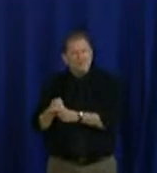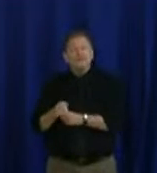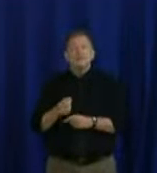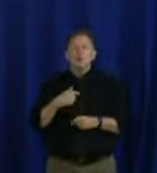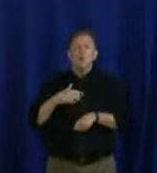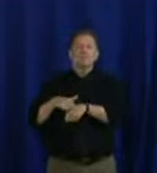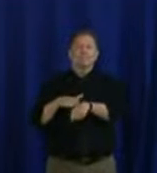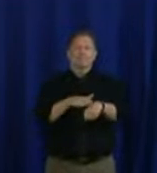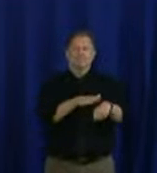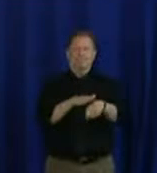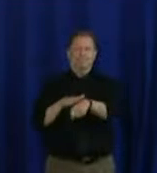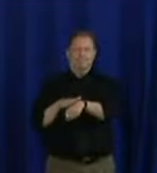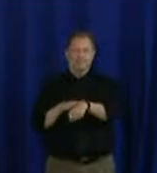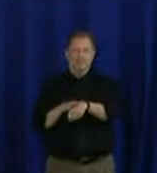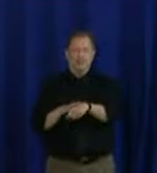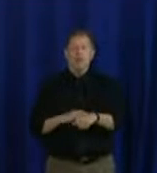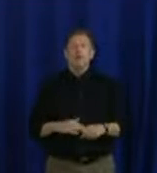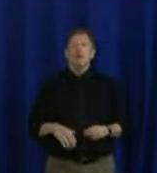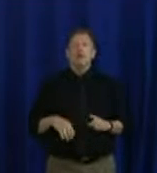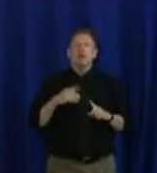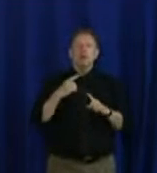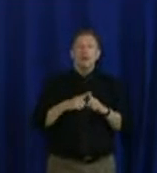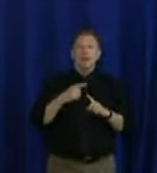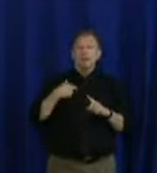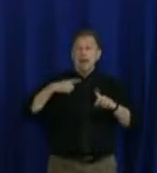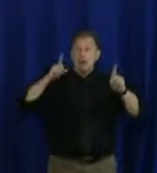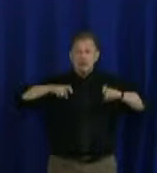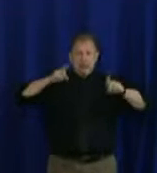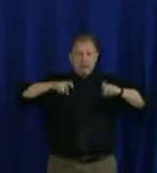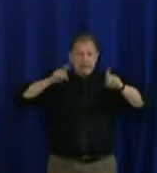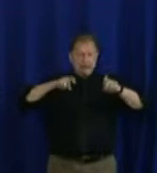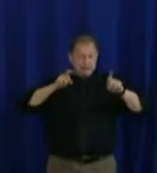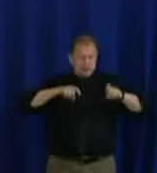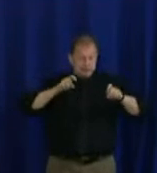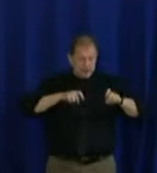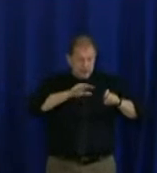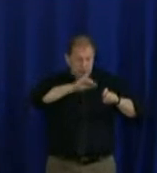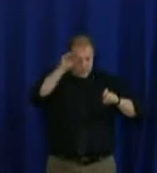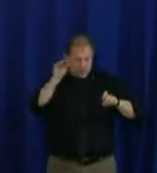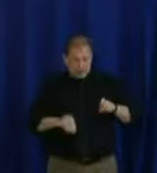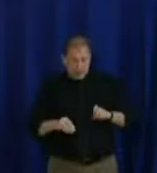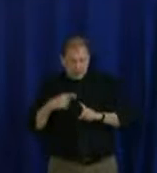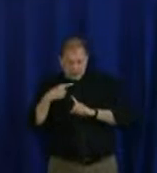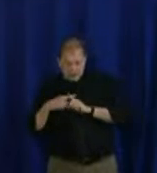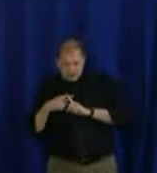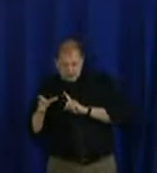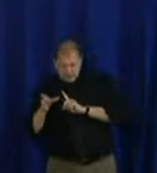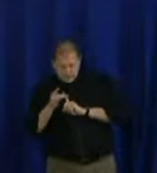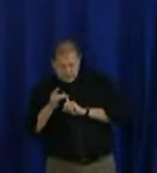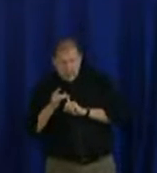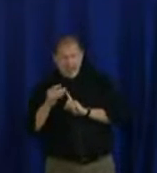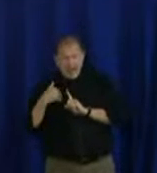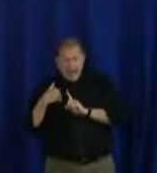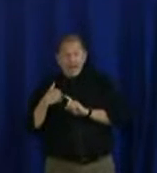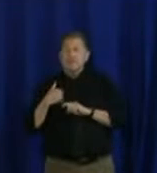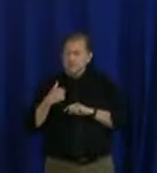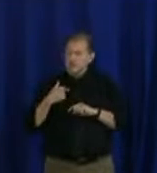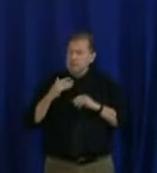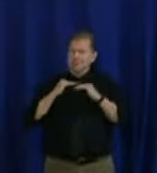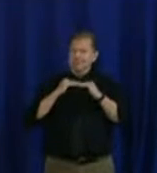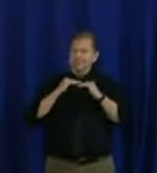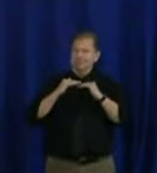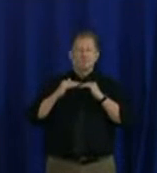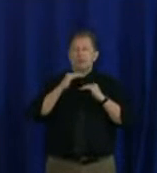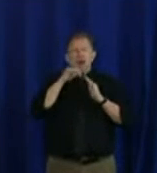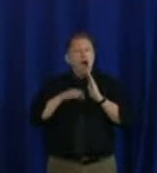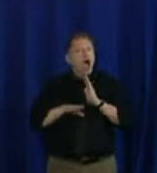I also just want to highlight that our testing and our percent positivity have been relatively stable in this age group. So again, this is not just